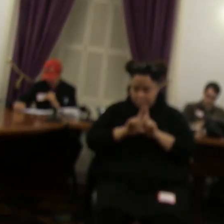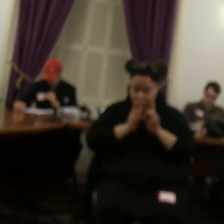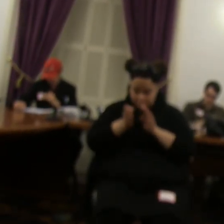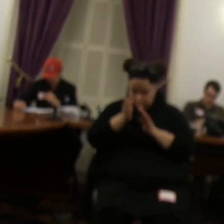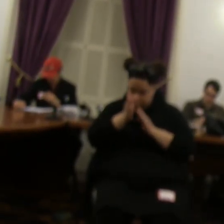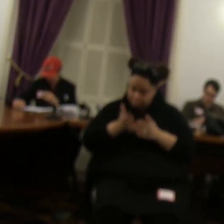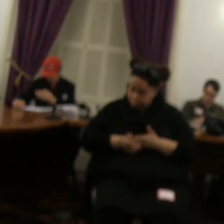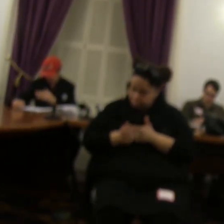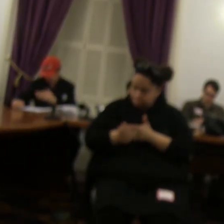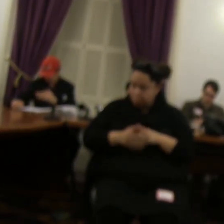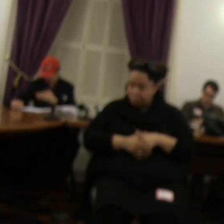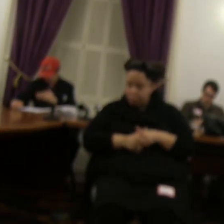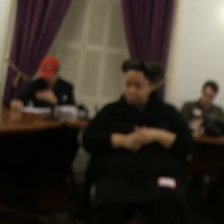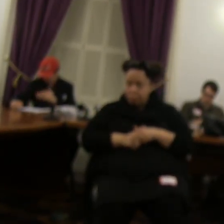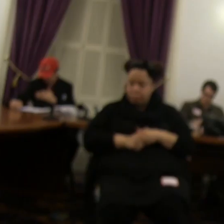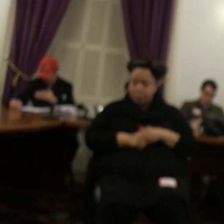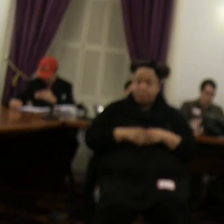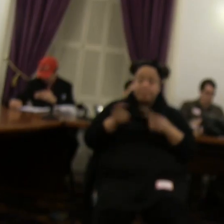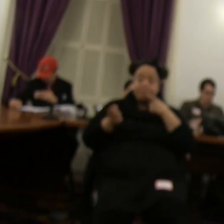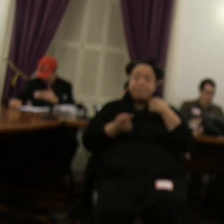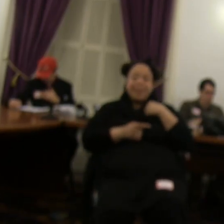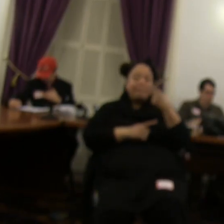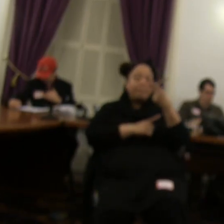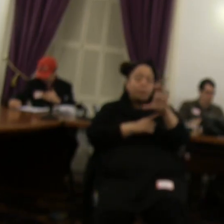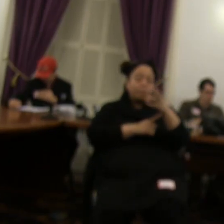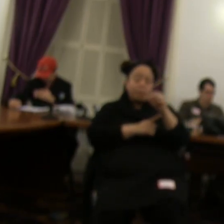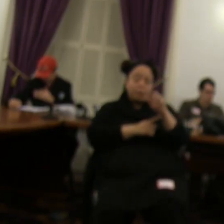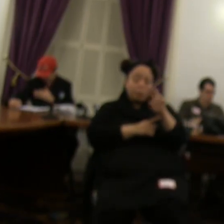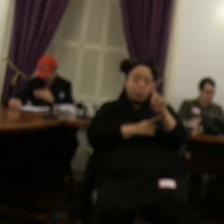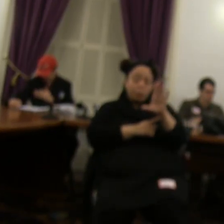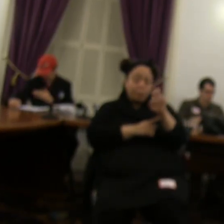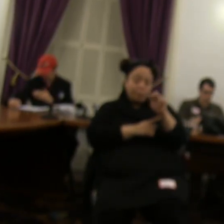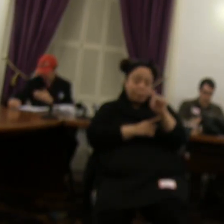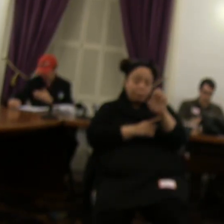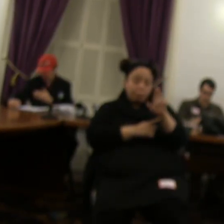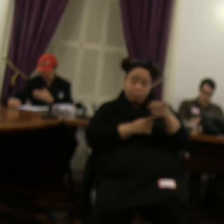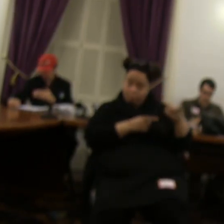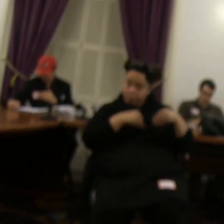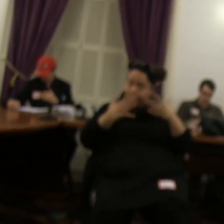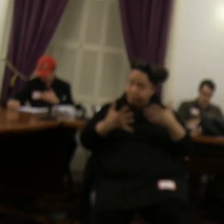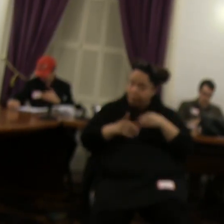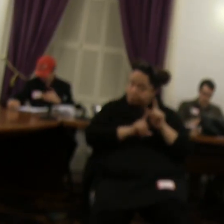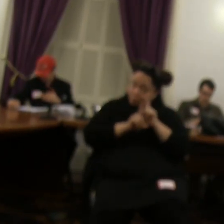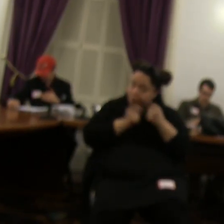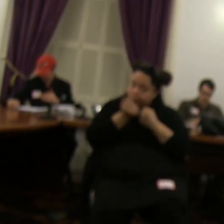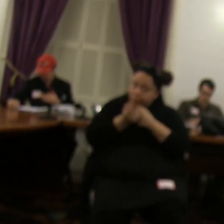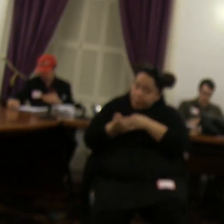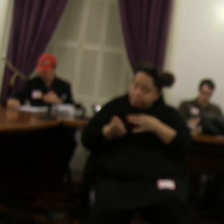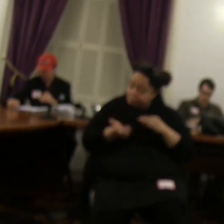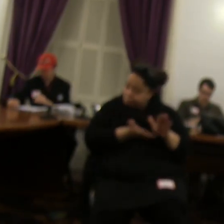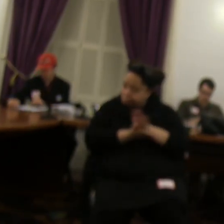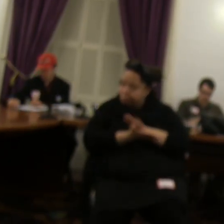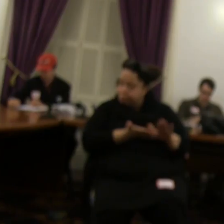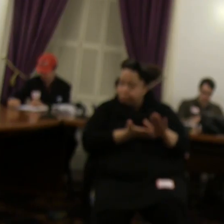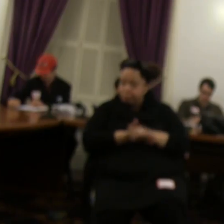where I need to go. Okay. So, Nicole was talking about being able to get some